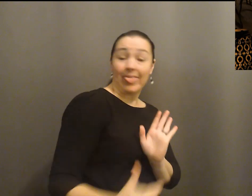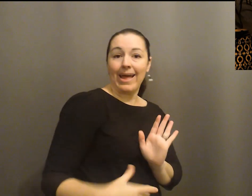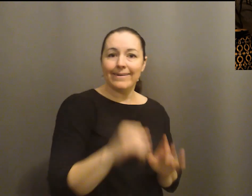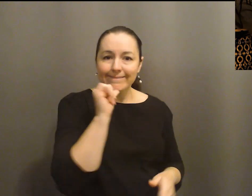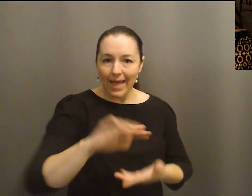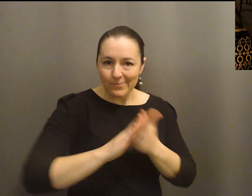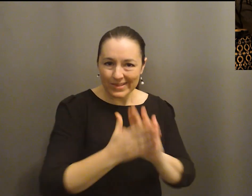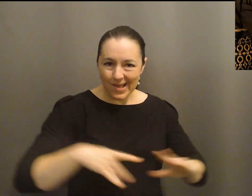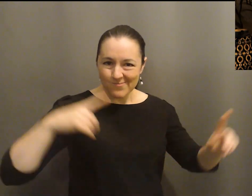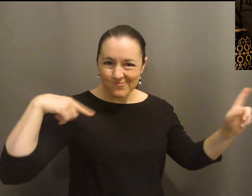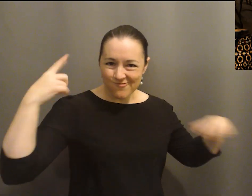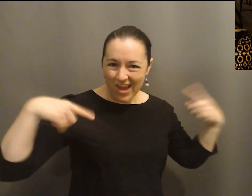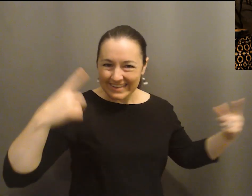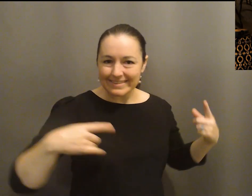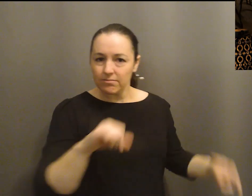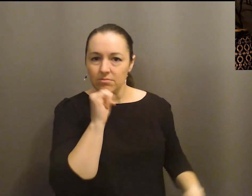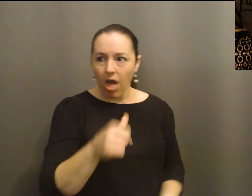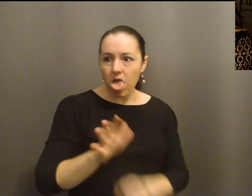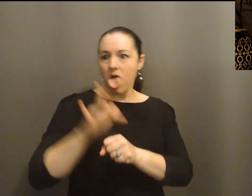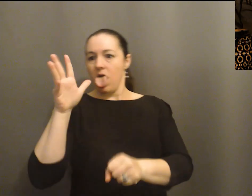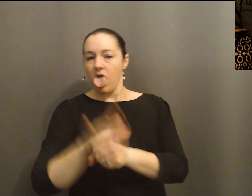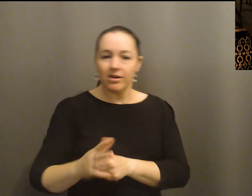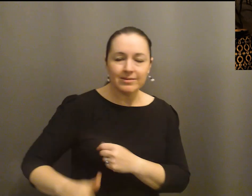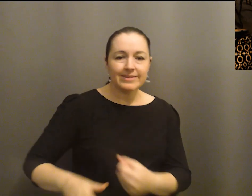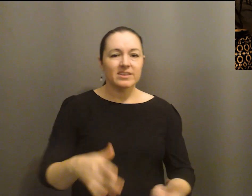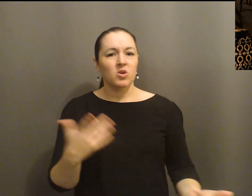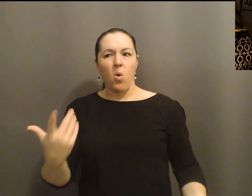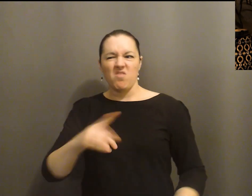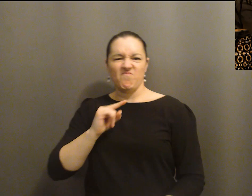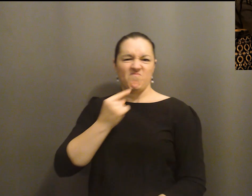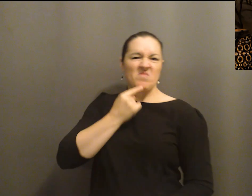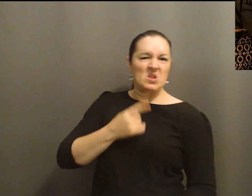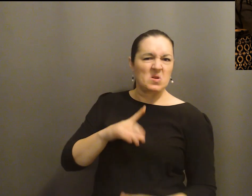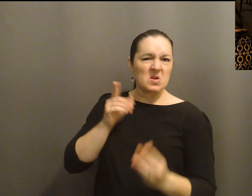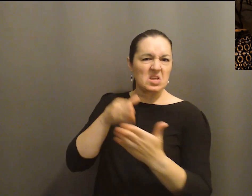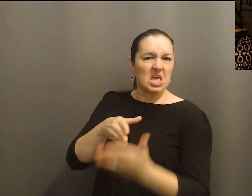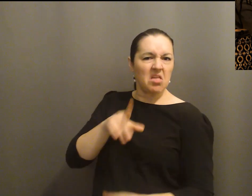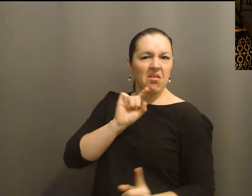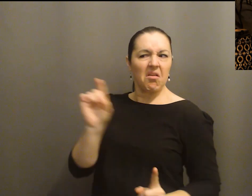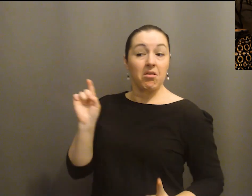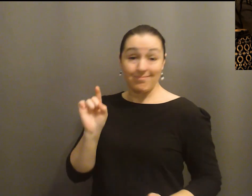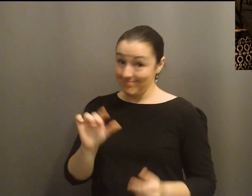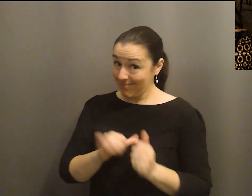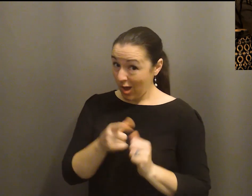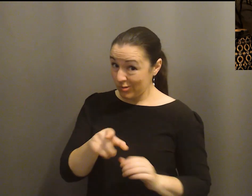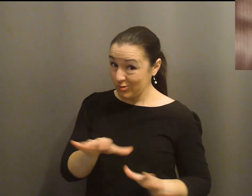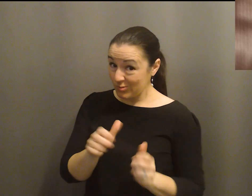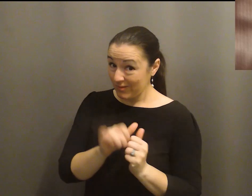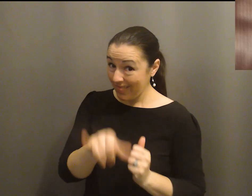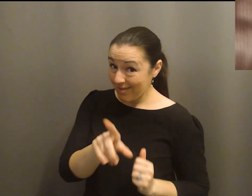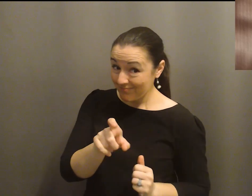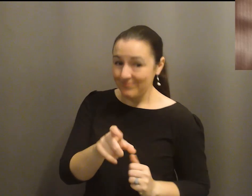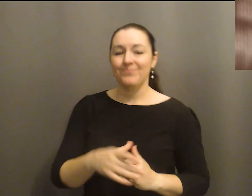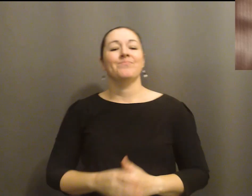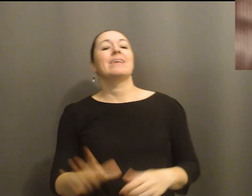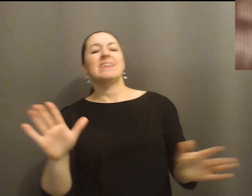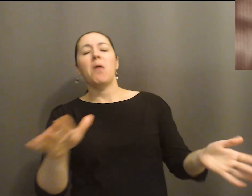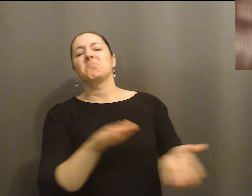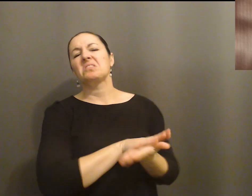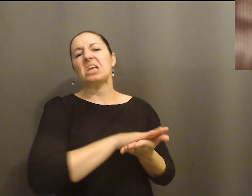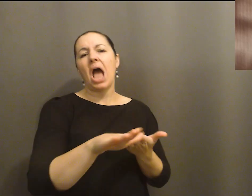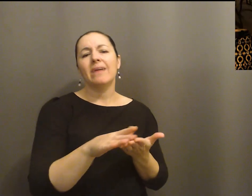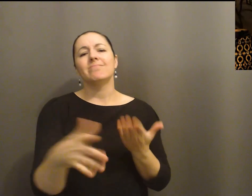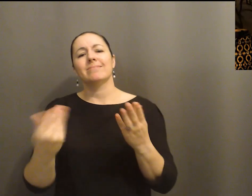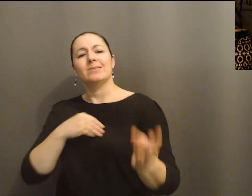our minds Without getting angry And blowing up And becoming bitter How are we doing with that Let's keep going Let's put kindness And goodness